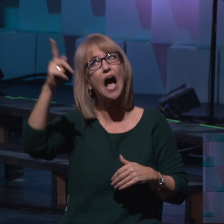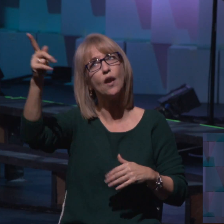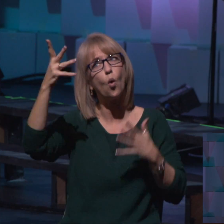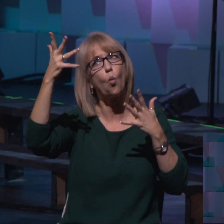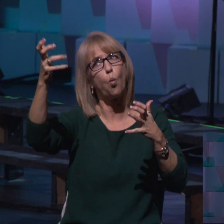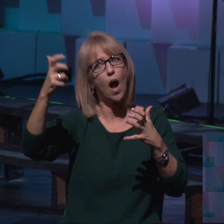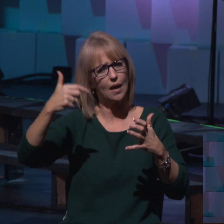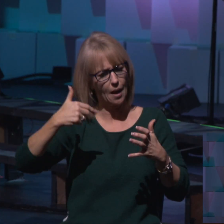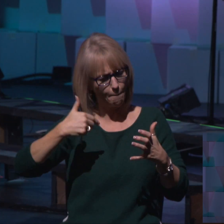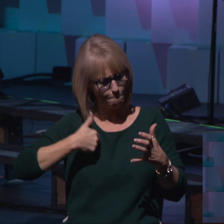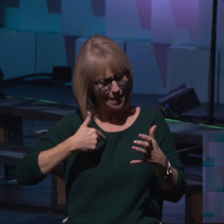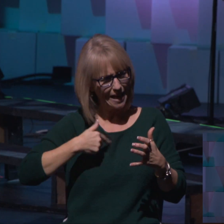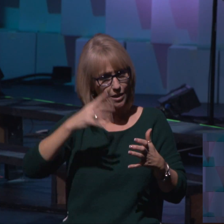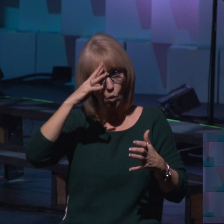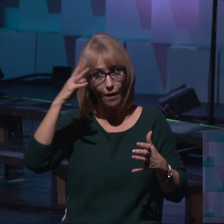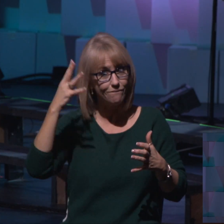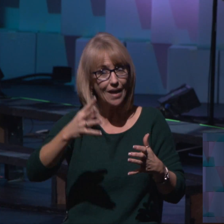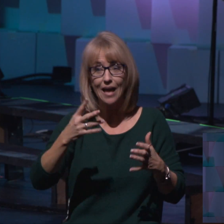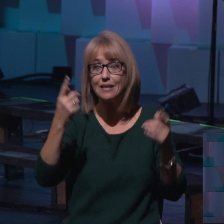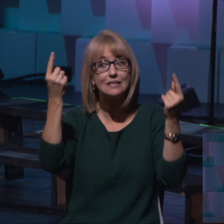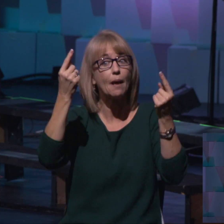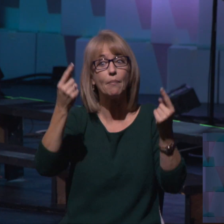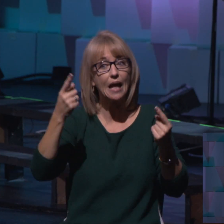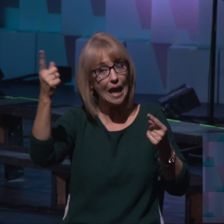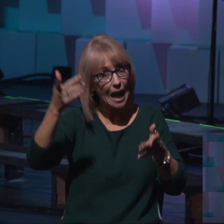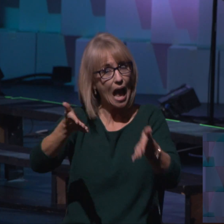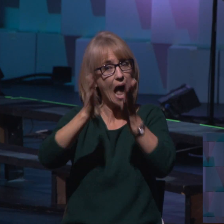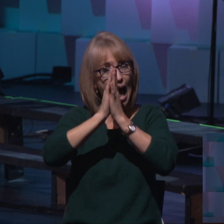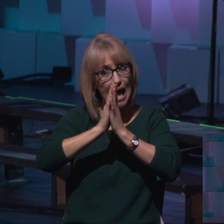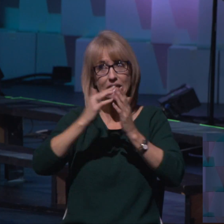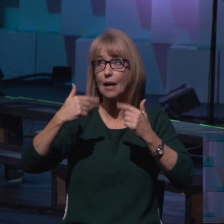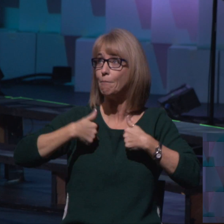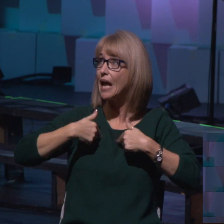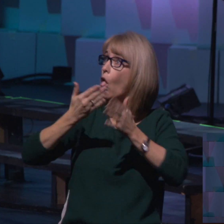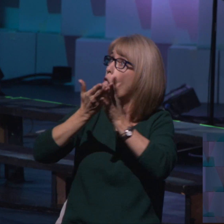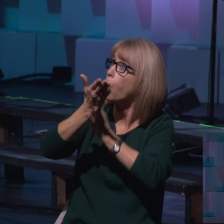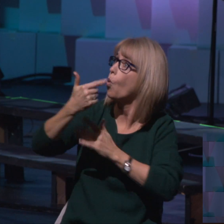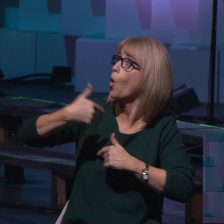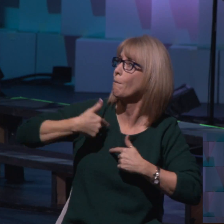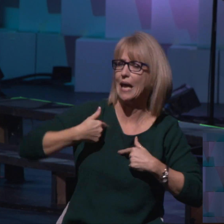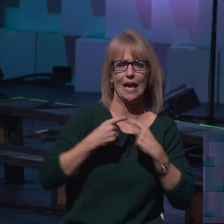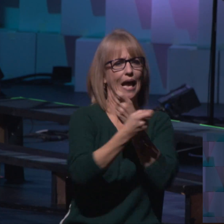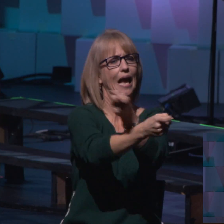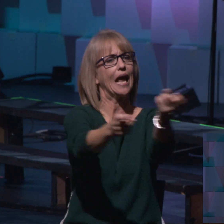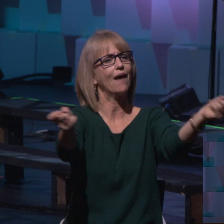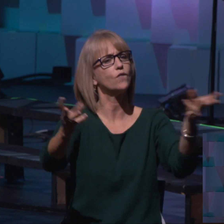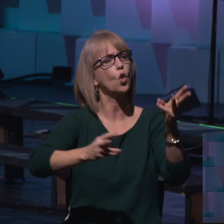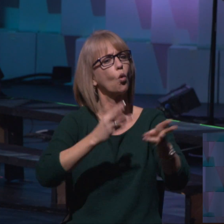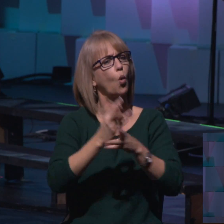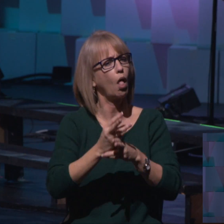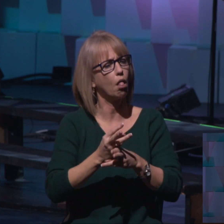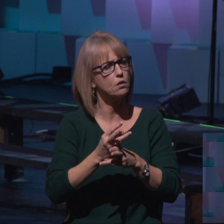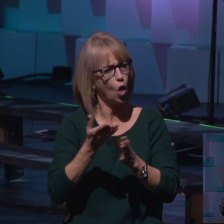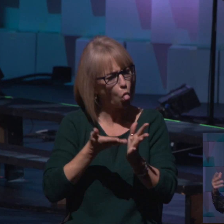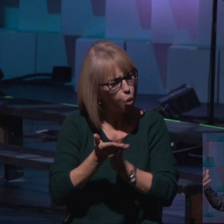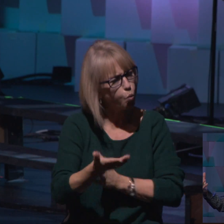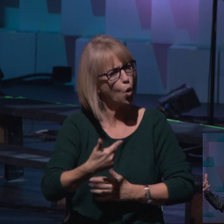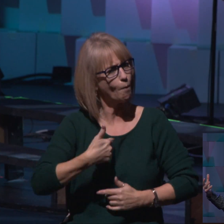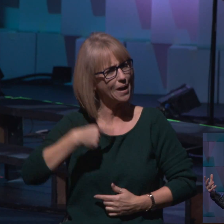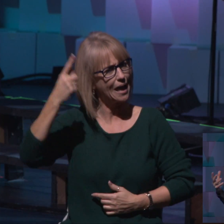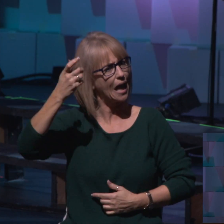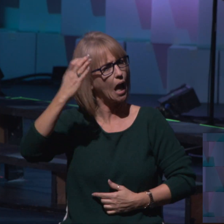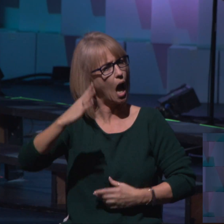mankind, must reveal it to someone, and he was pleased to reveal it to me. Isn't that great?